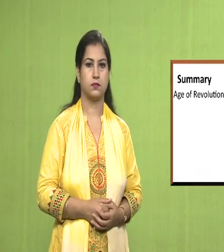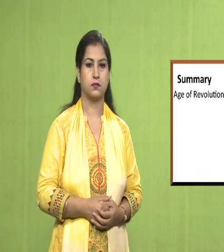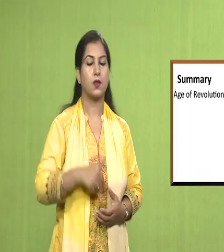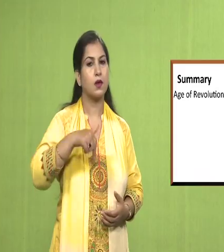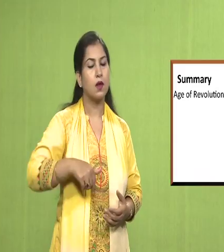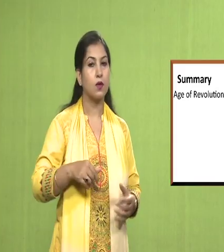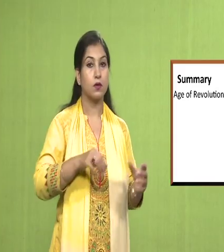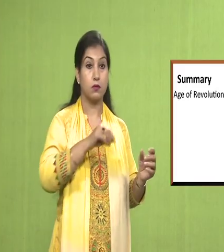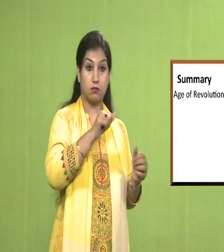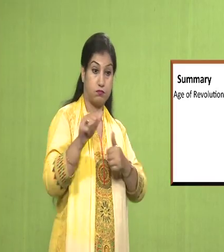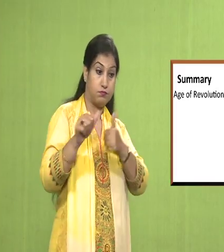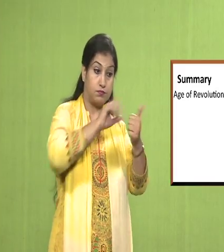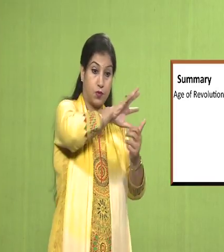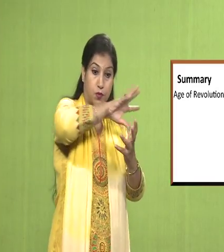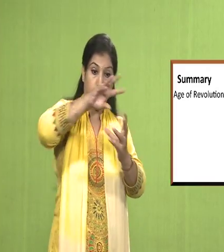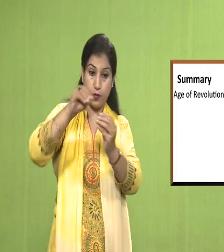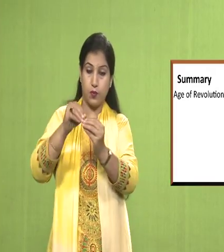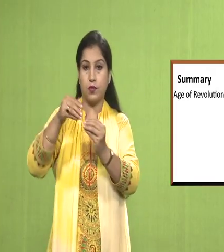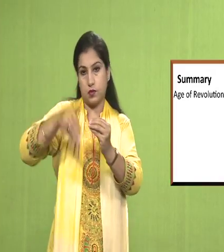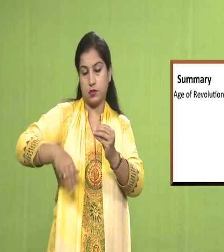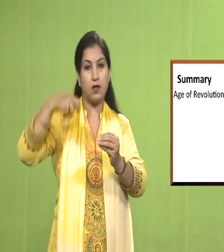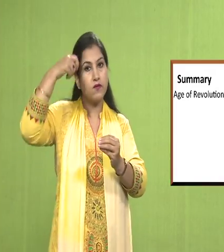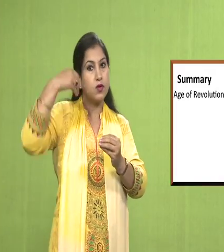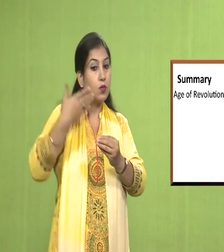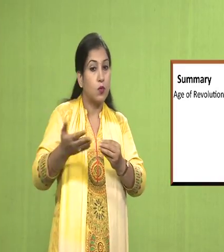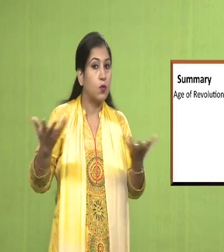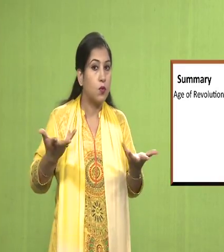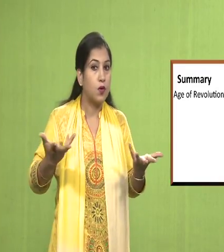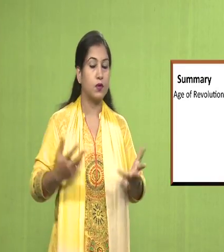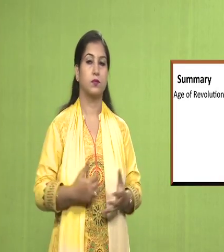Let us now summarize what we learned in this video so far.